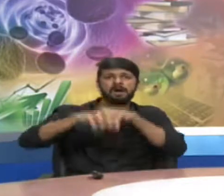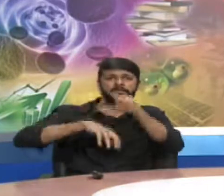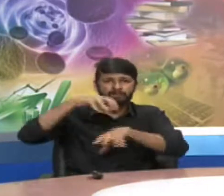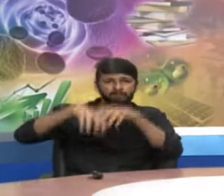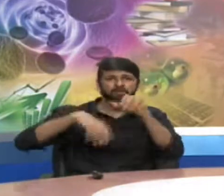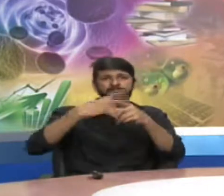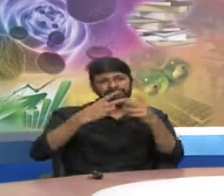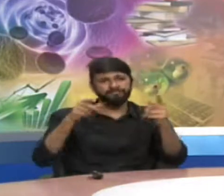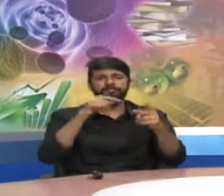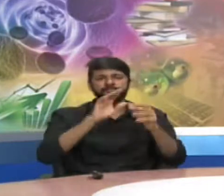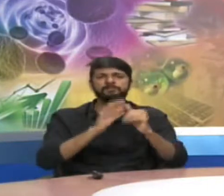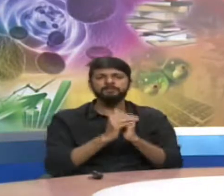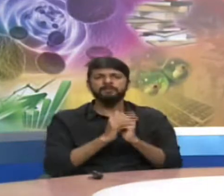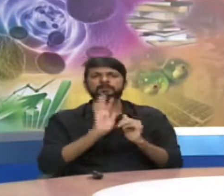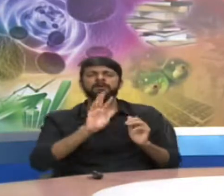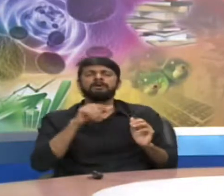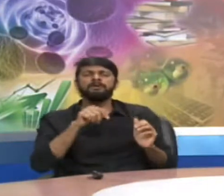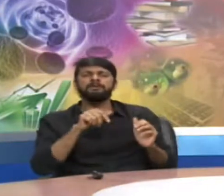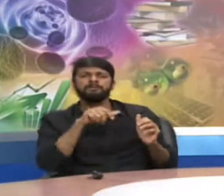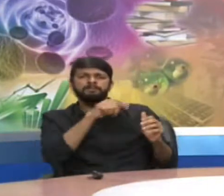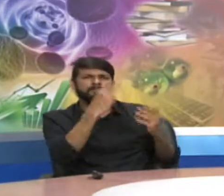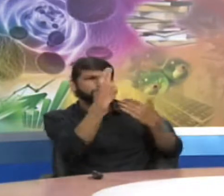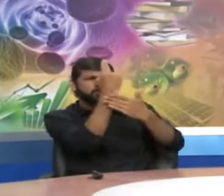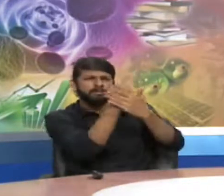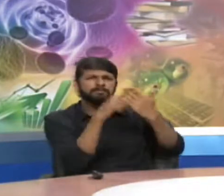It is perfectly made in the painting.